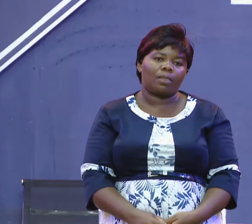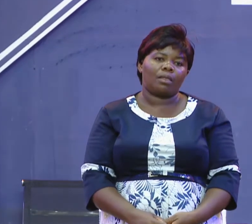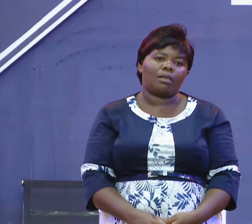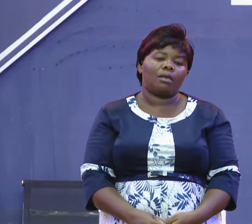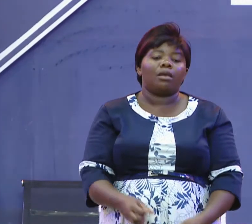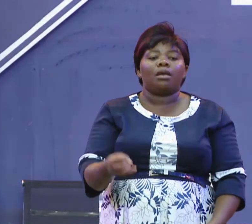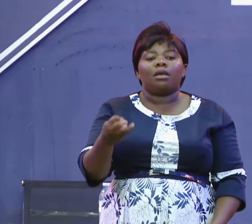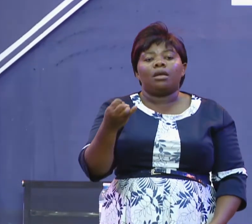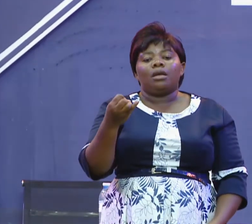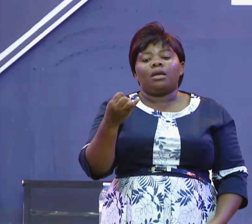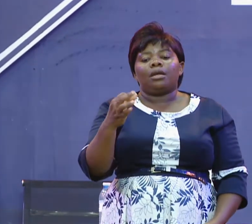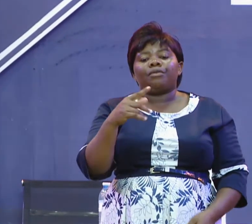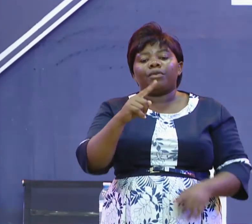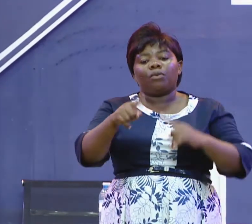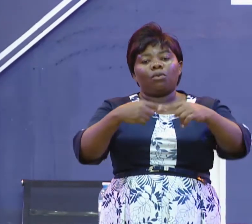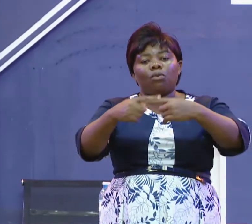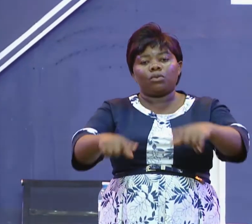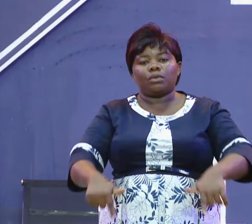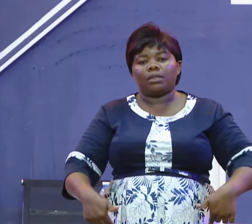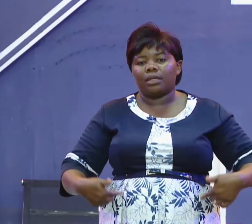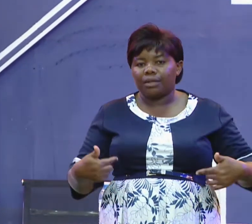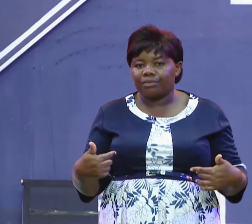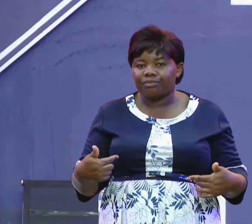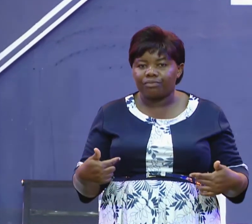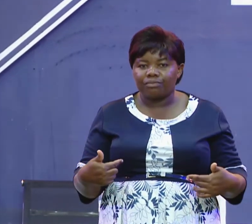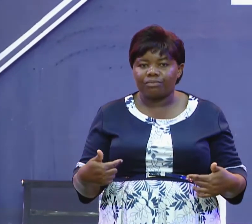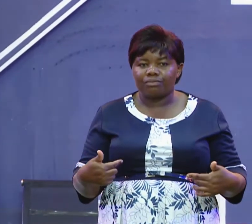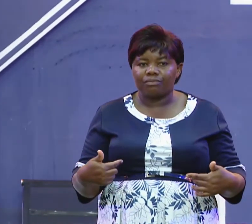living. If you are still putting on the flesh,